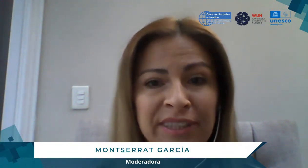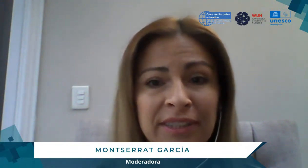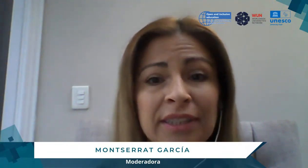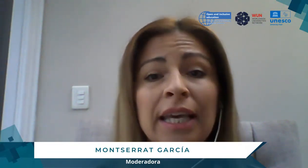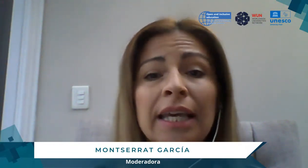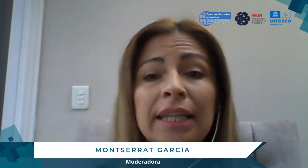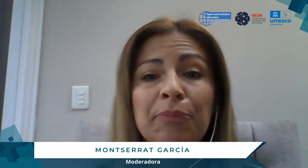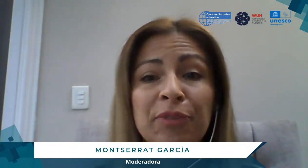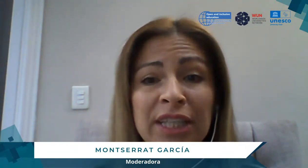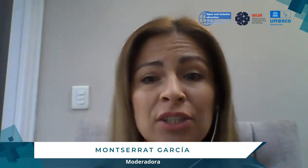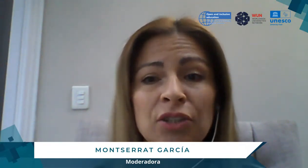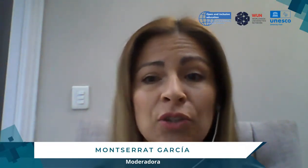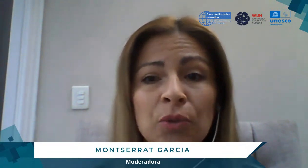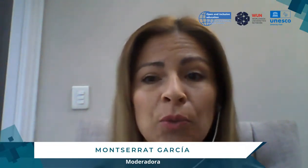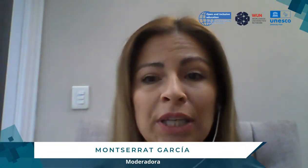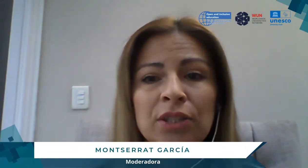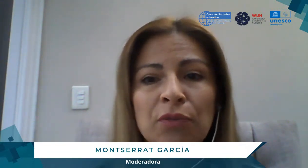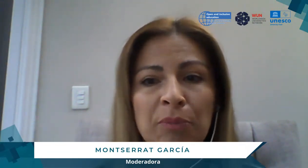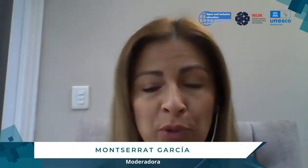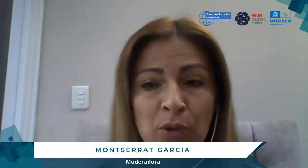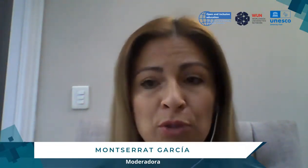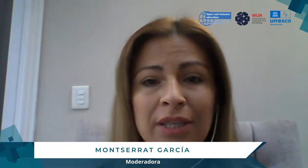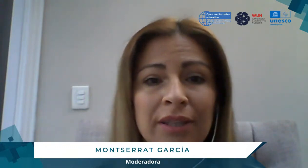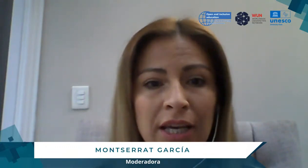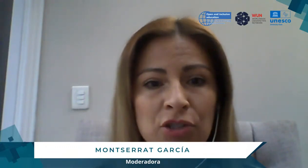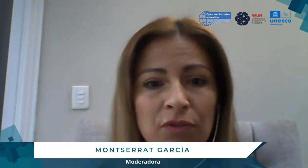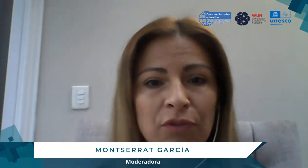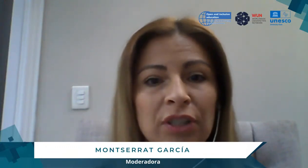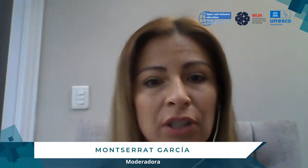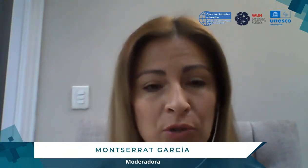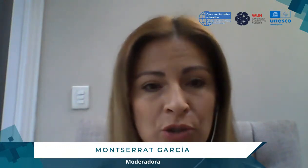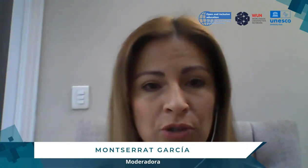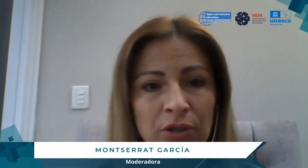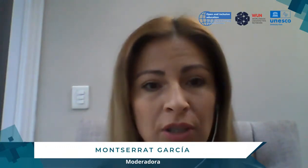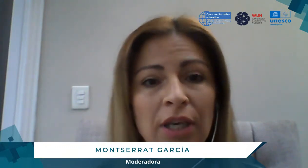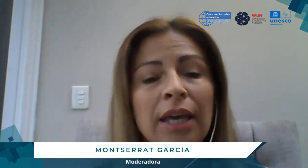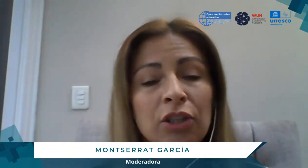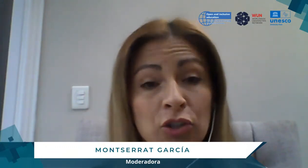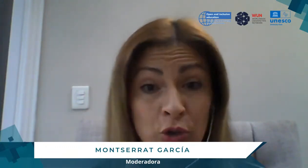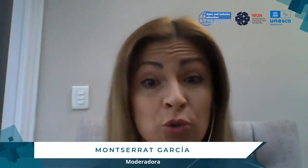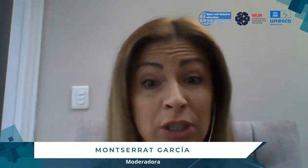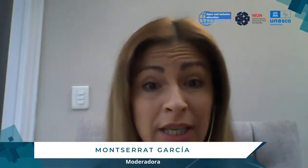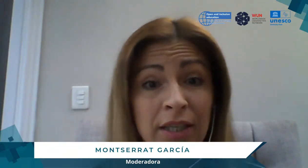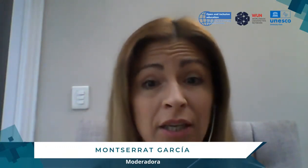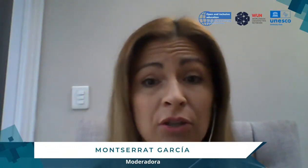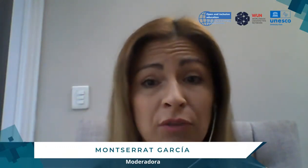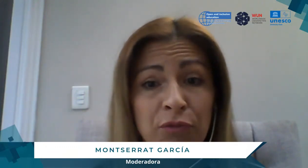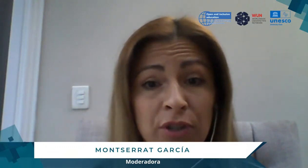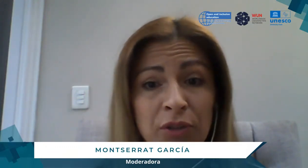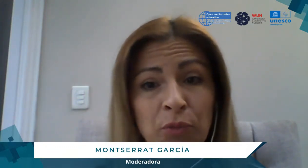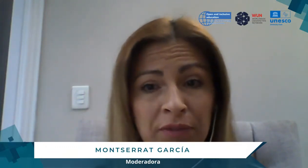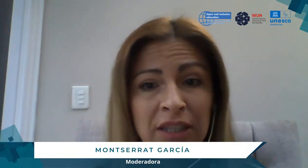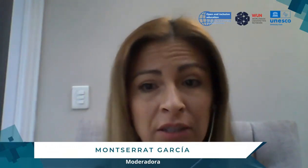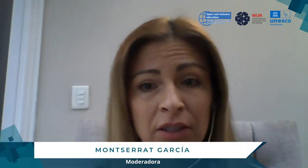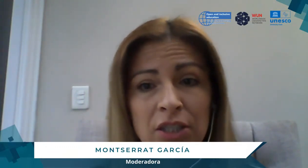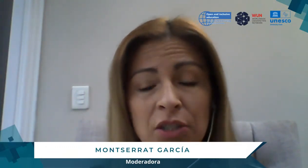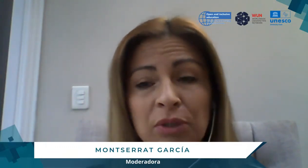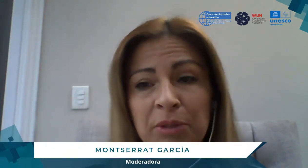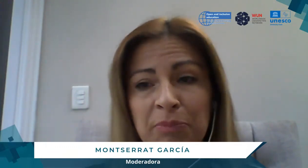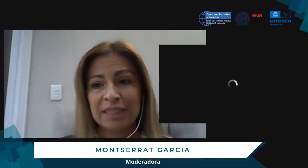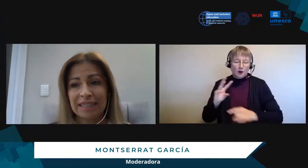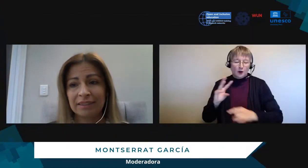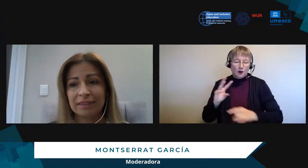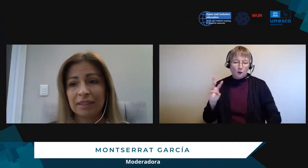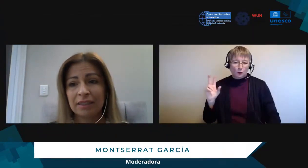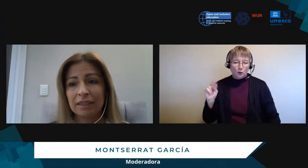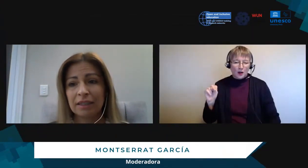her experience that brings new ways of approach and action for inclusion. So today, on the 4th webinar, she